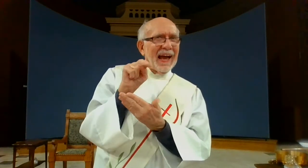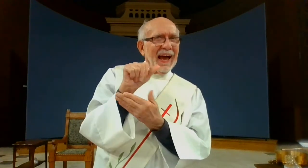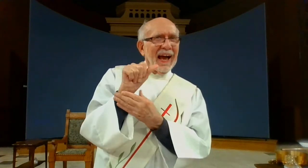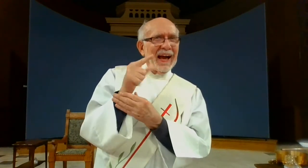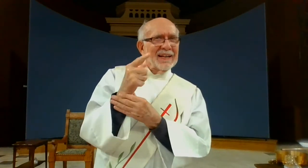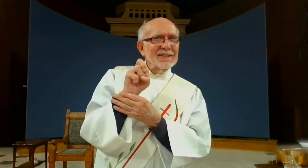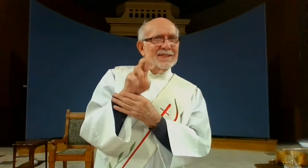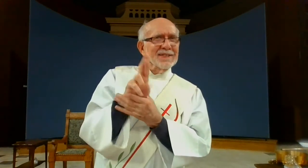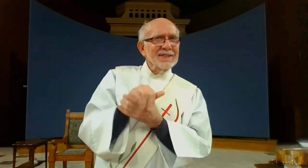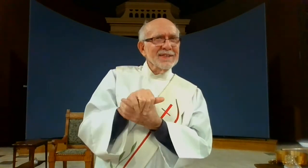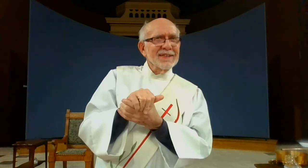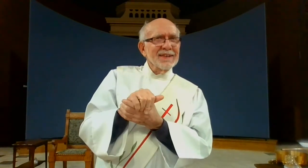Yeah, when he was just a teenager.